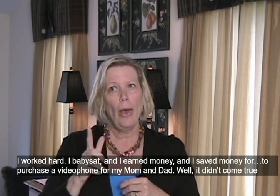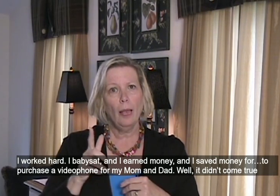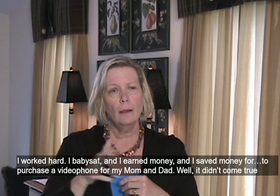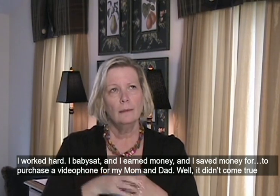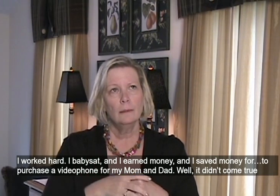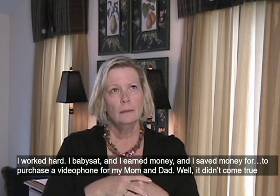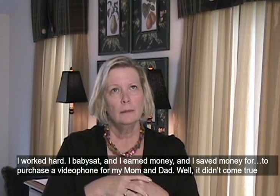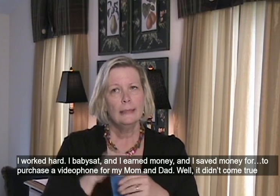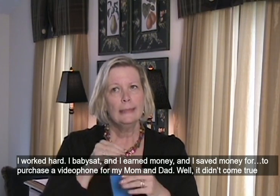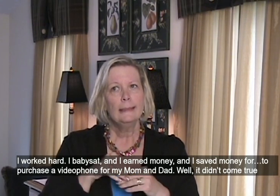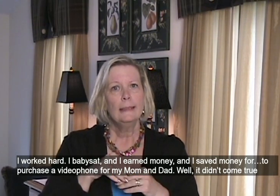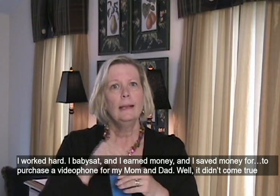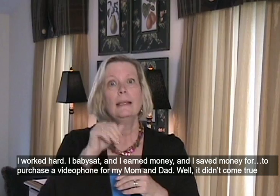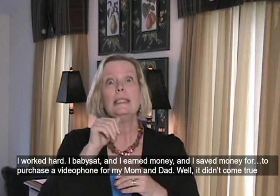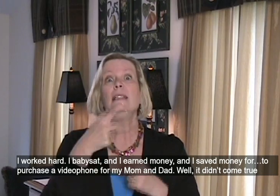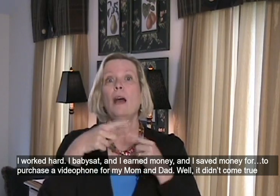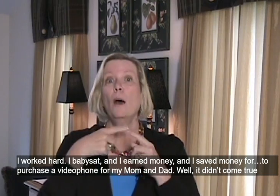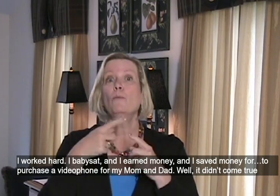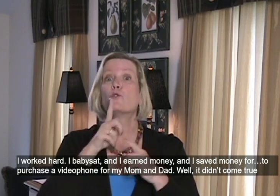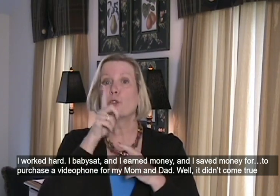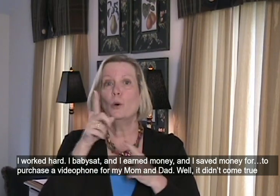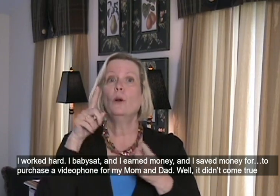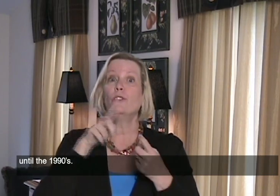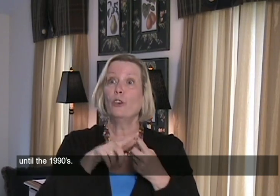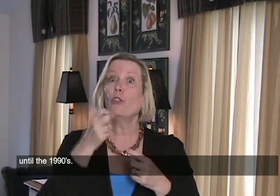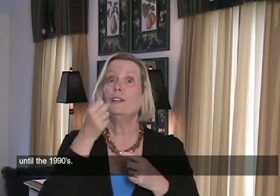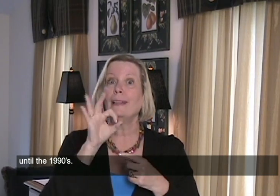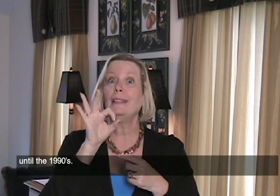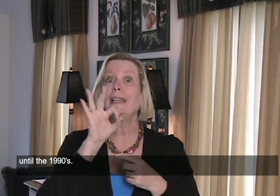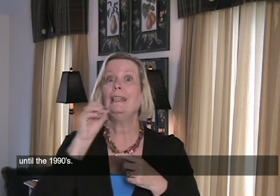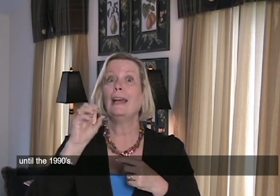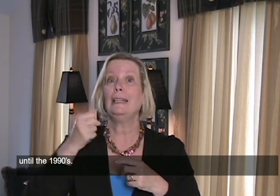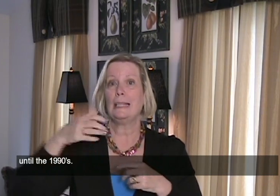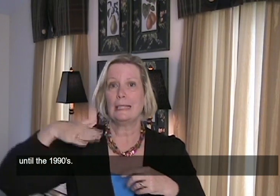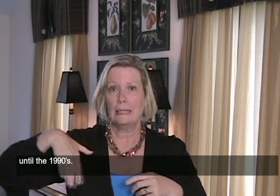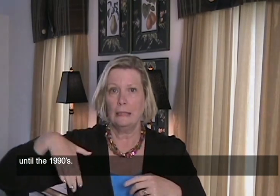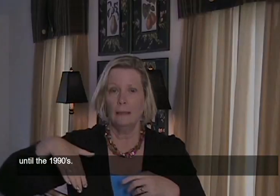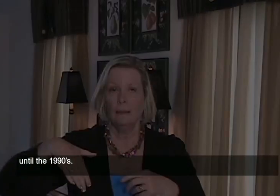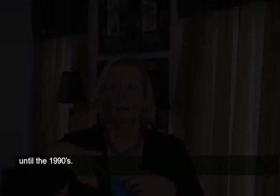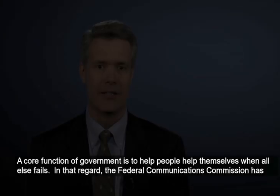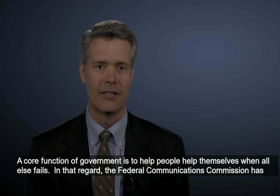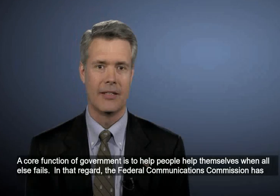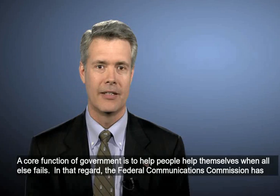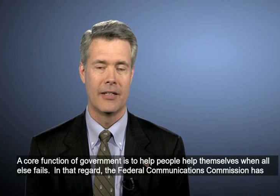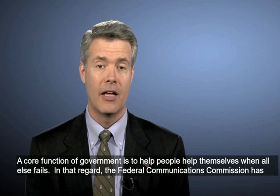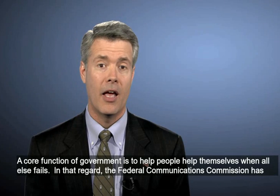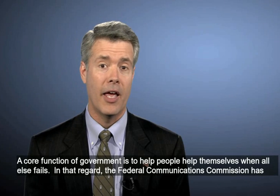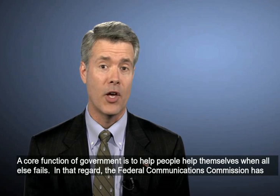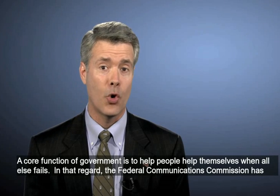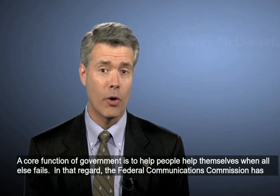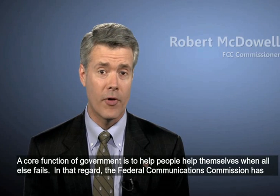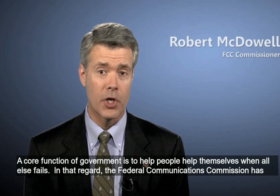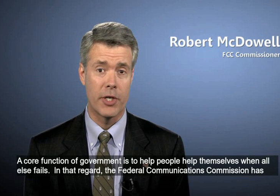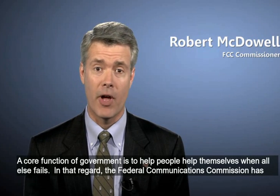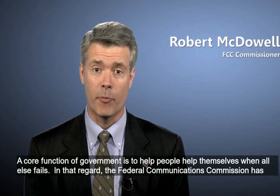Well, it didn't come true until the 1990s. A core function of government